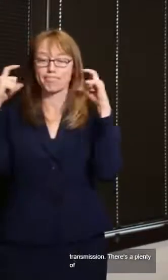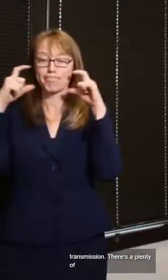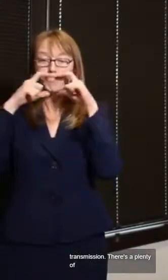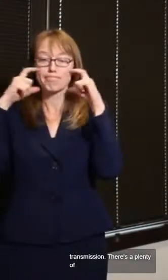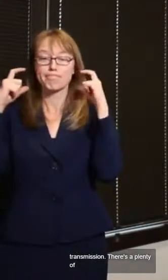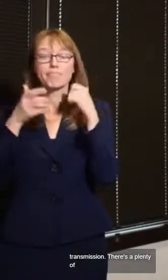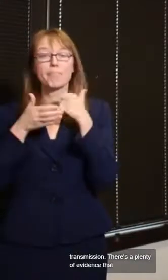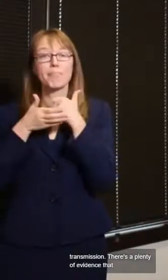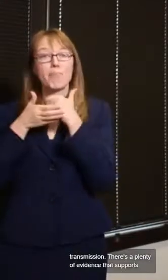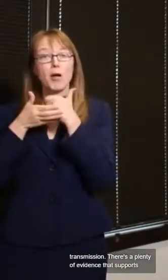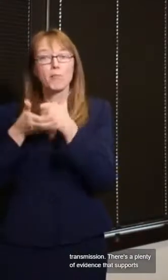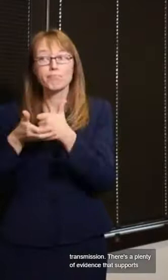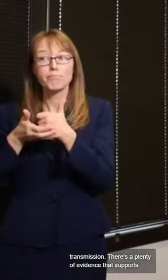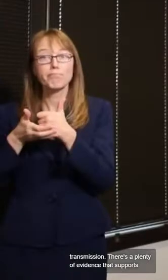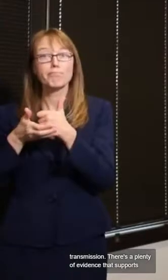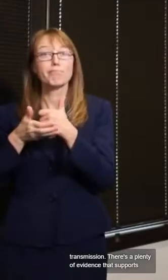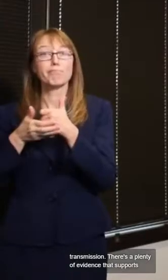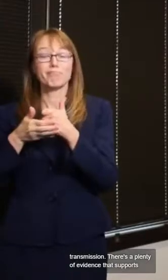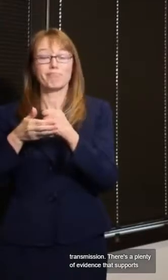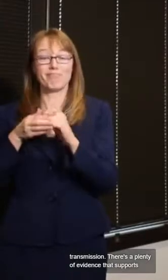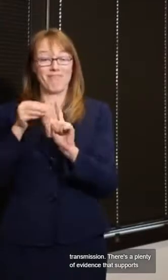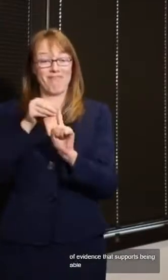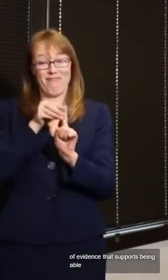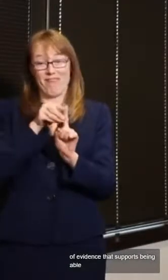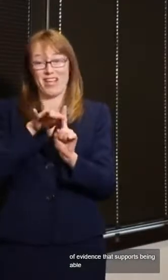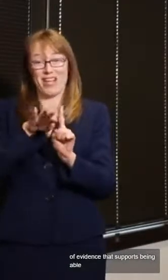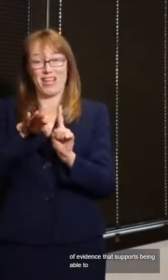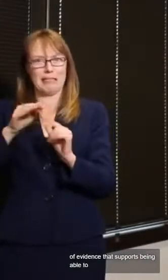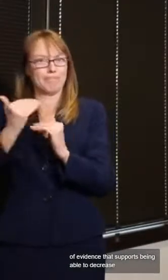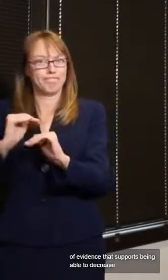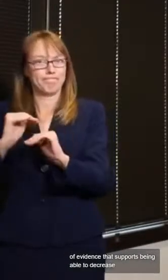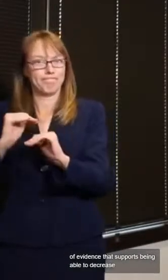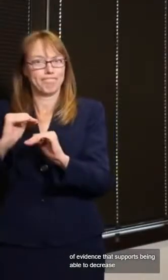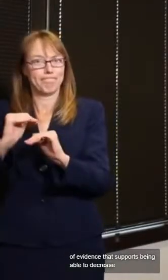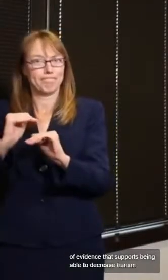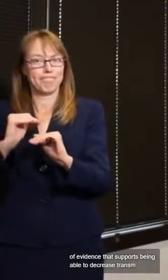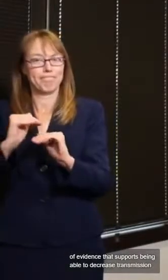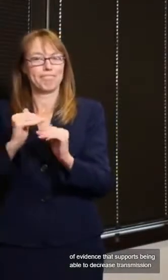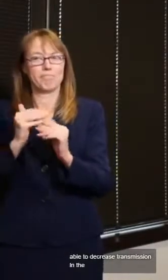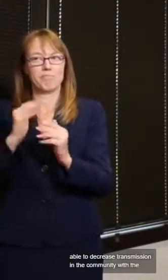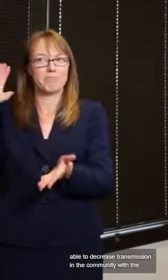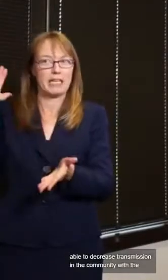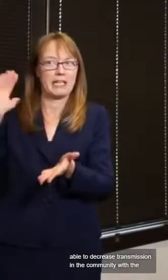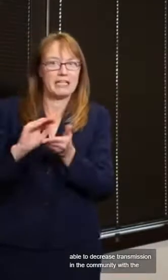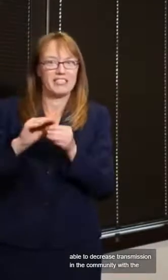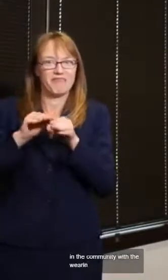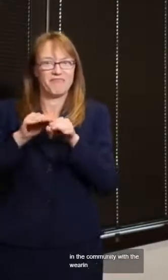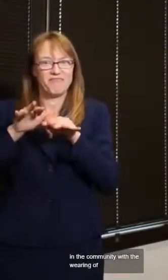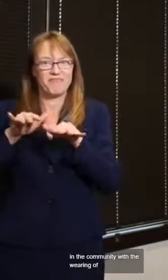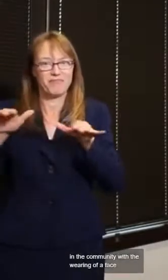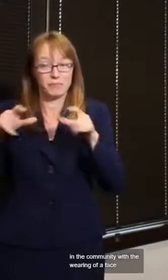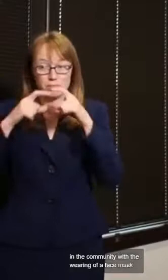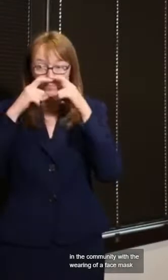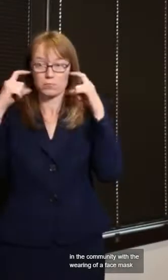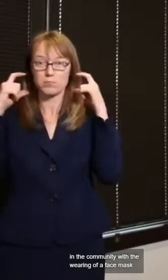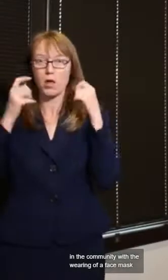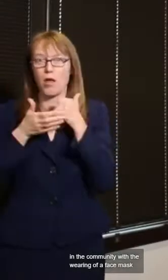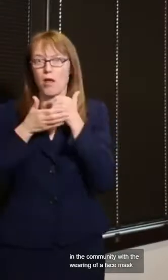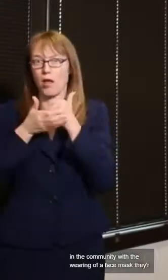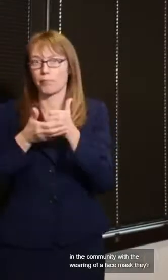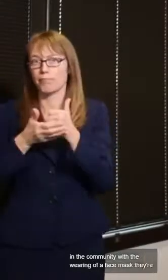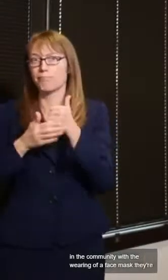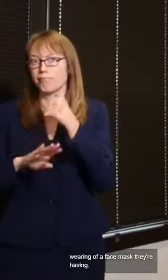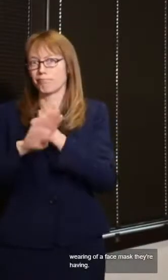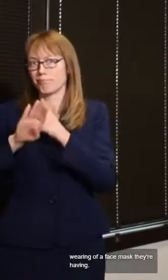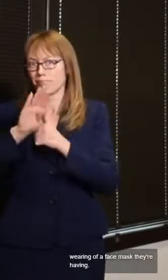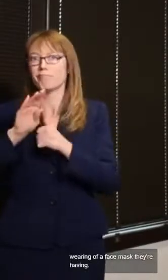that supports being able to decrease transmission in the community with the wearing of face masks. There